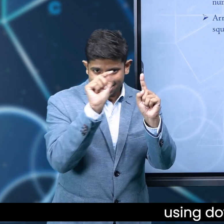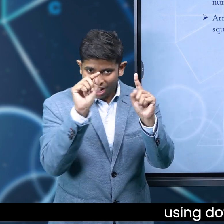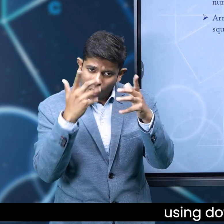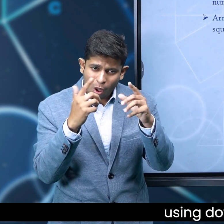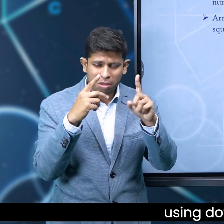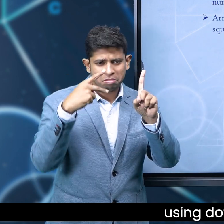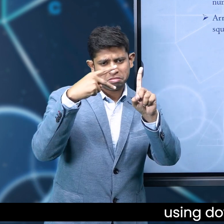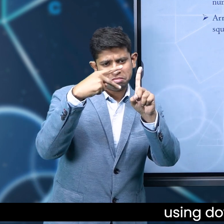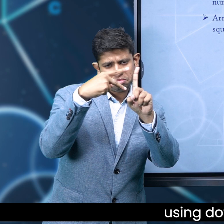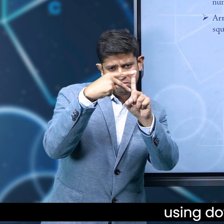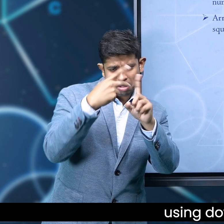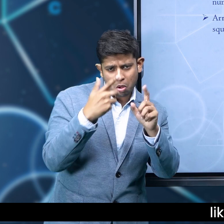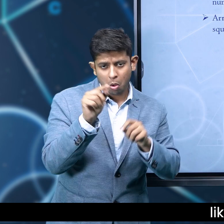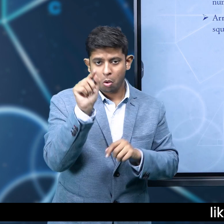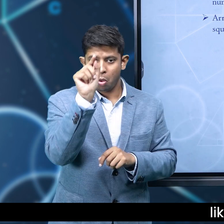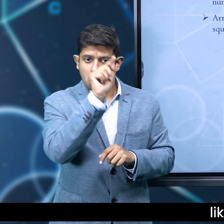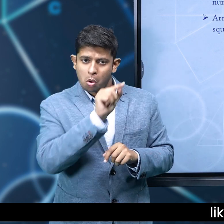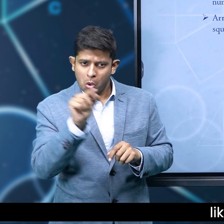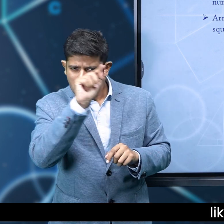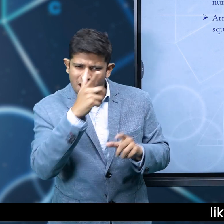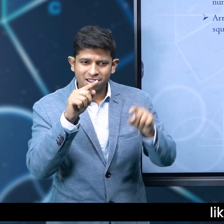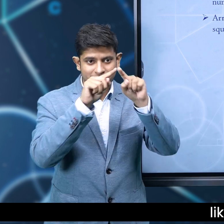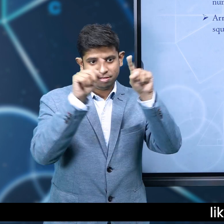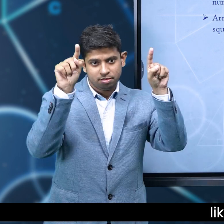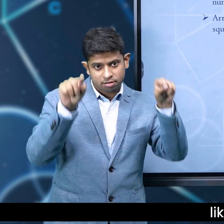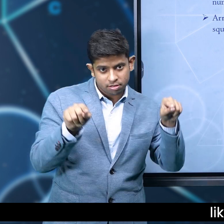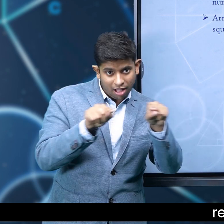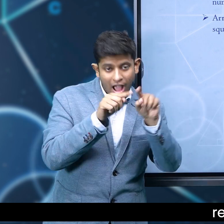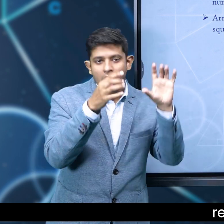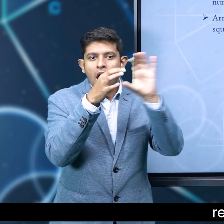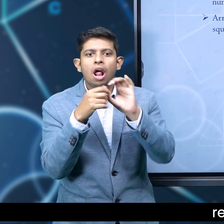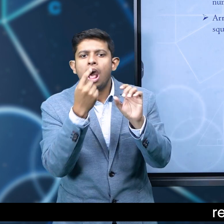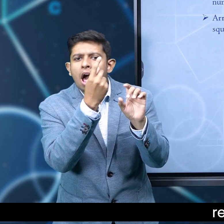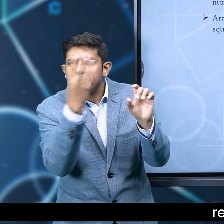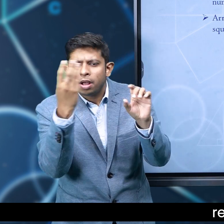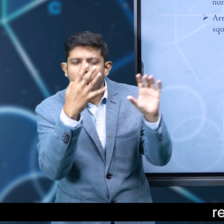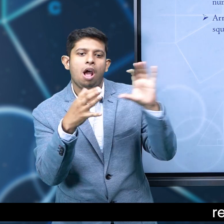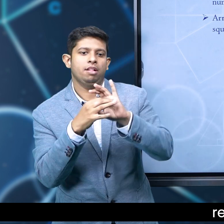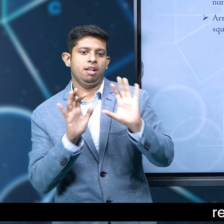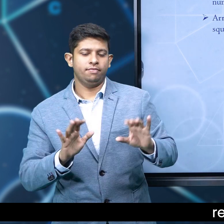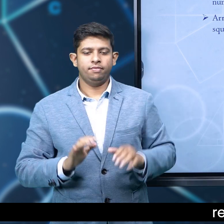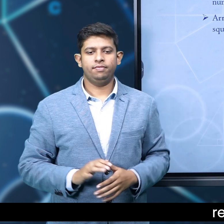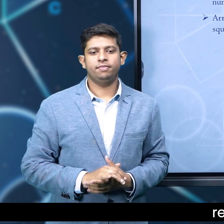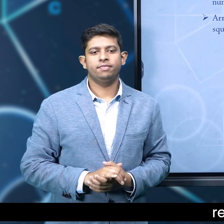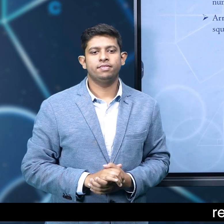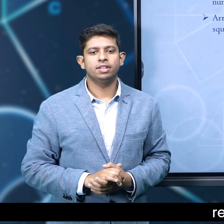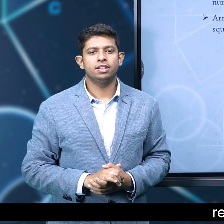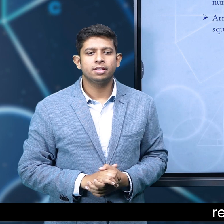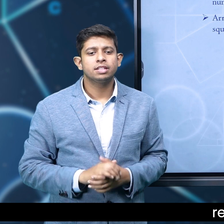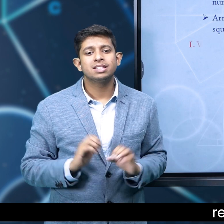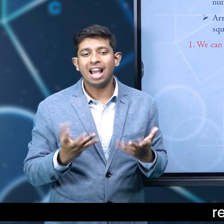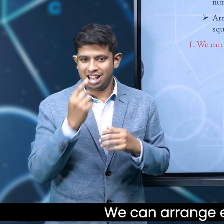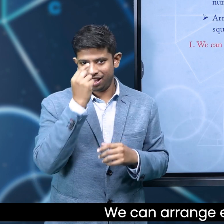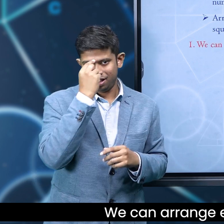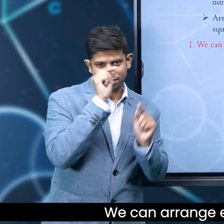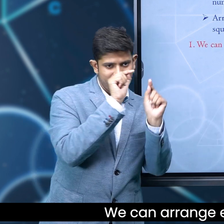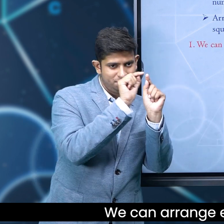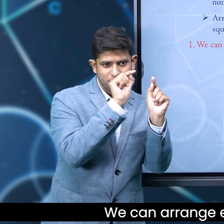dots in elementary shapes like triangle, square, rectangle, and line. We can arrange